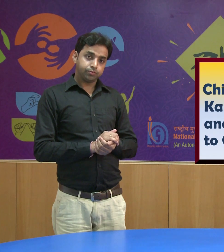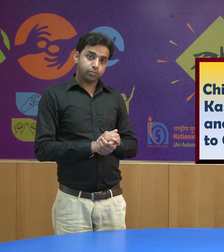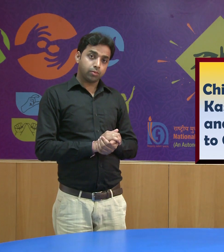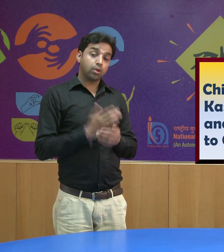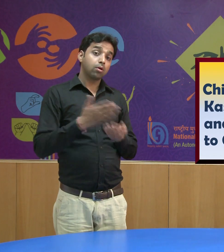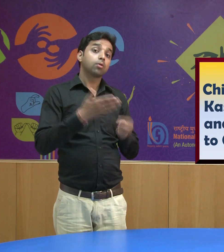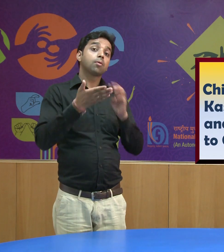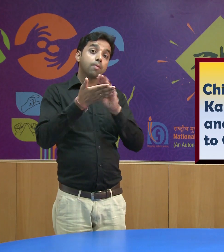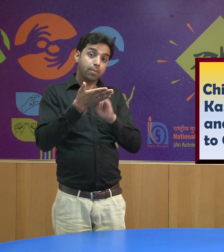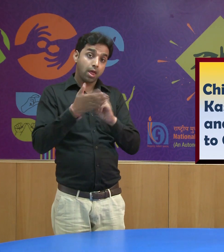Matanga,